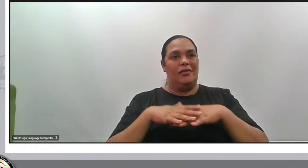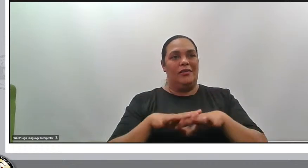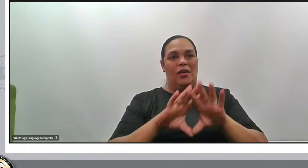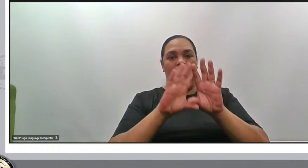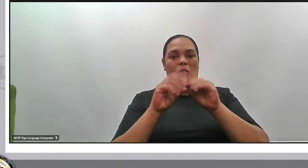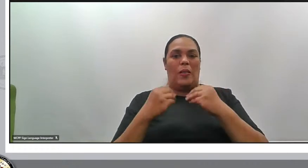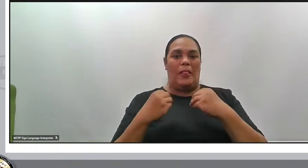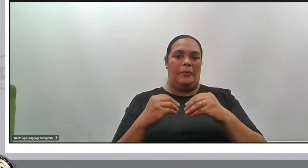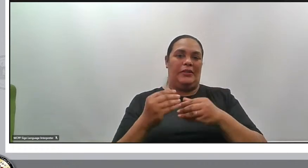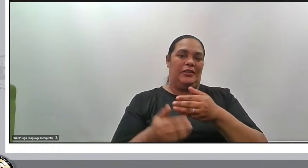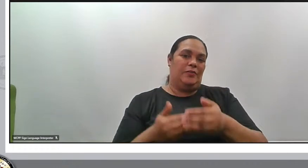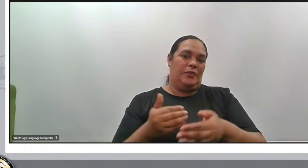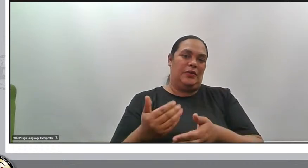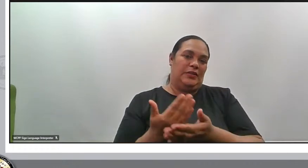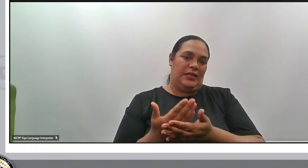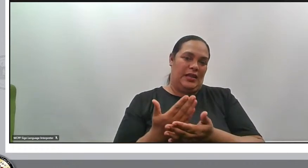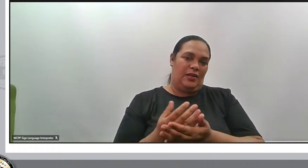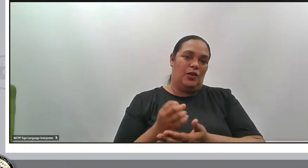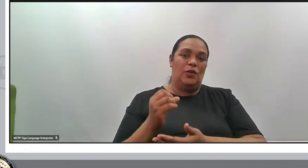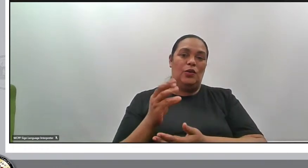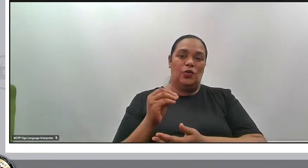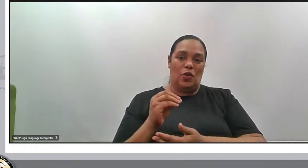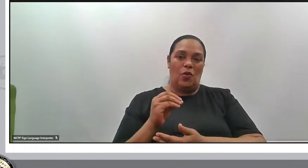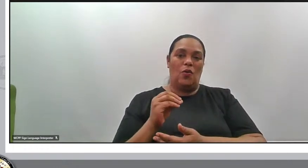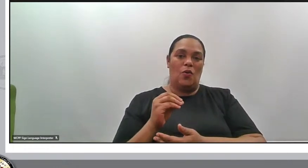business processes so that